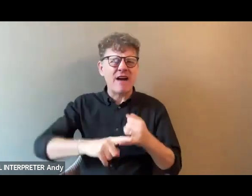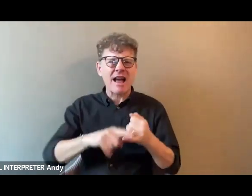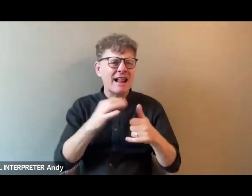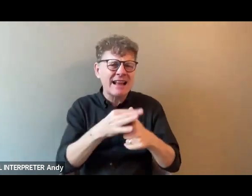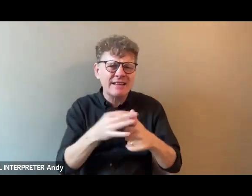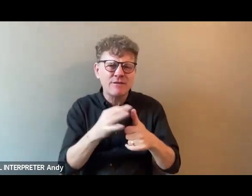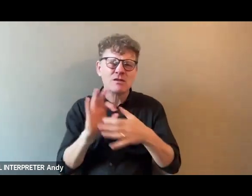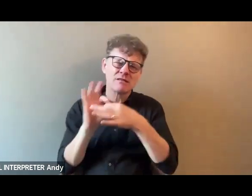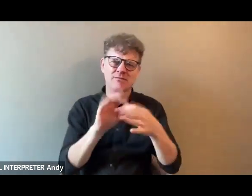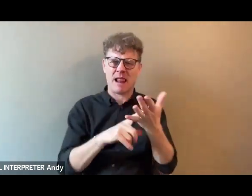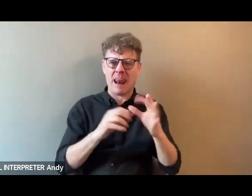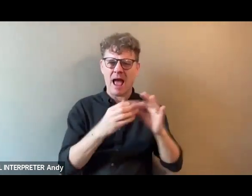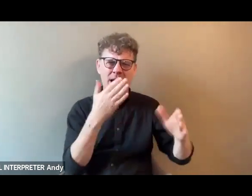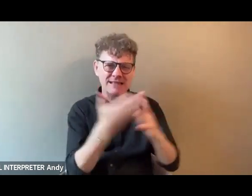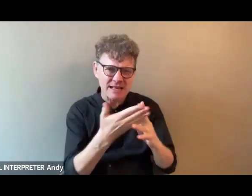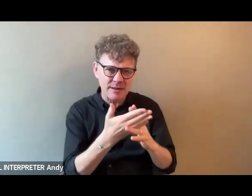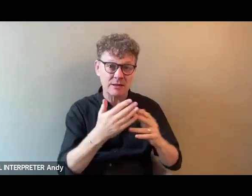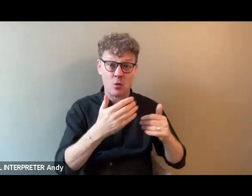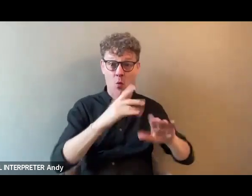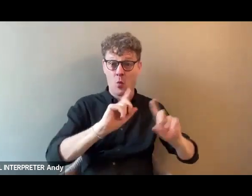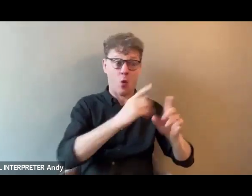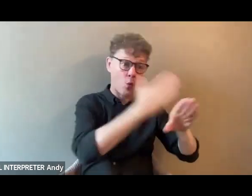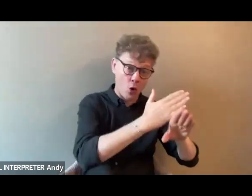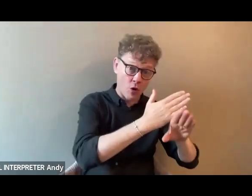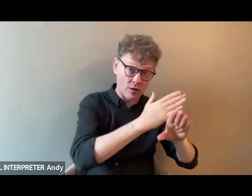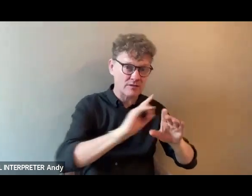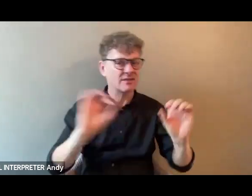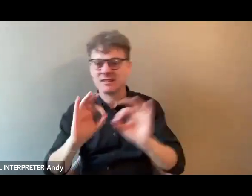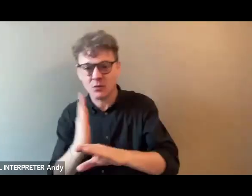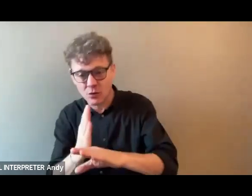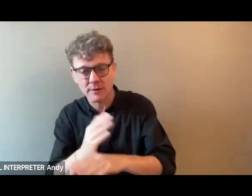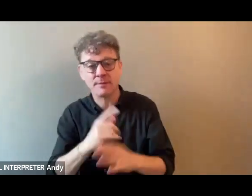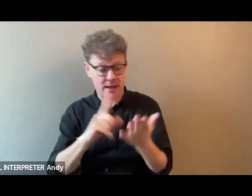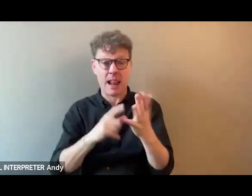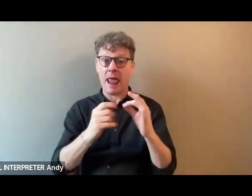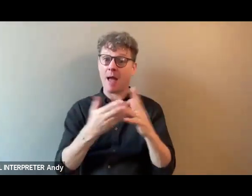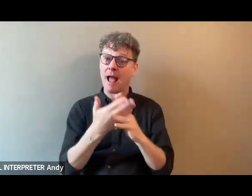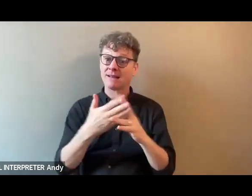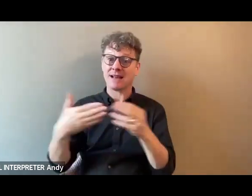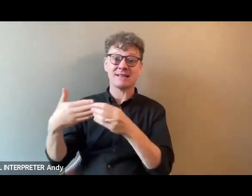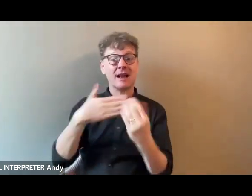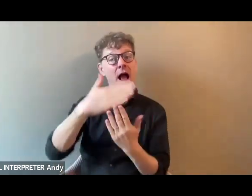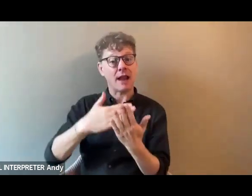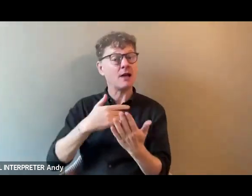lab accessibility, checking what does and does not work. I have updated the lab access guidelines that we've